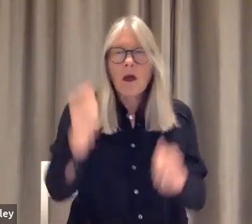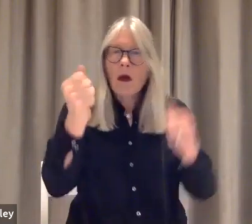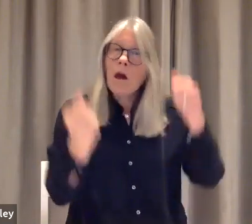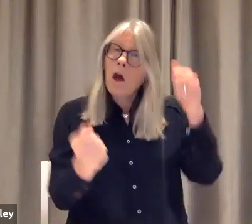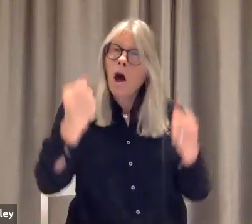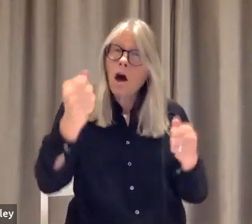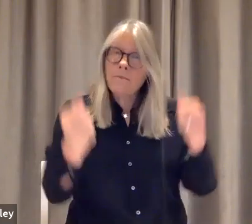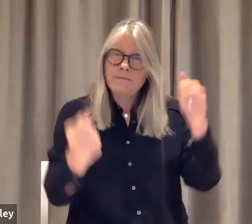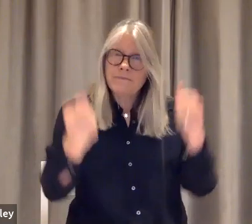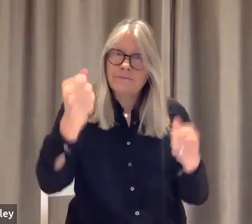Car.